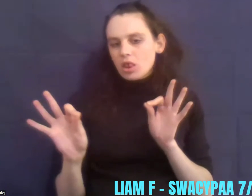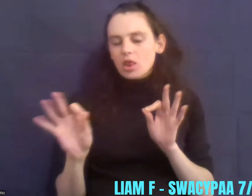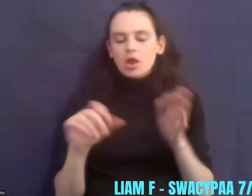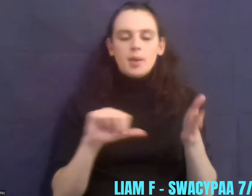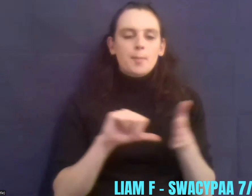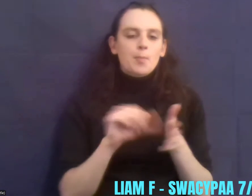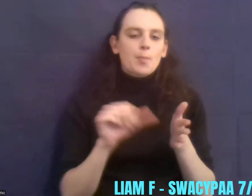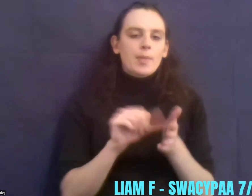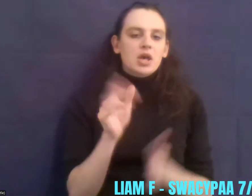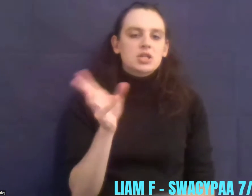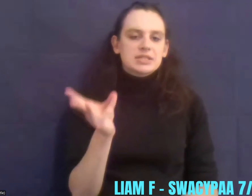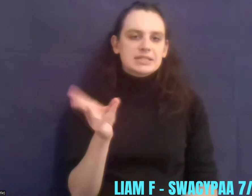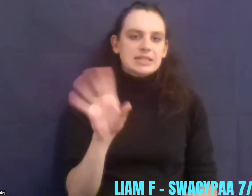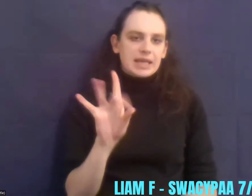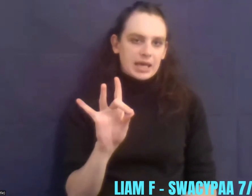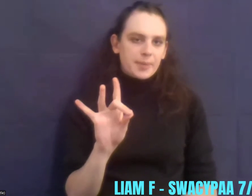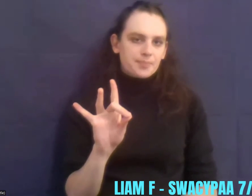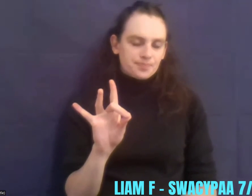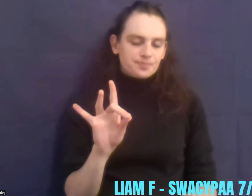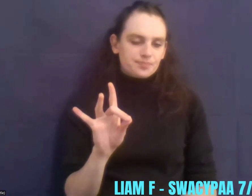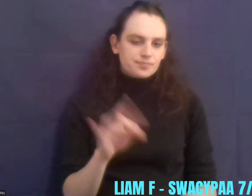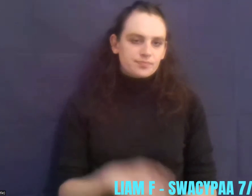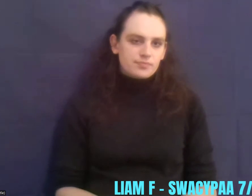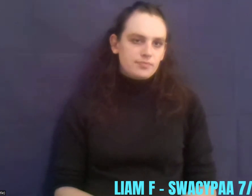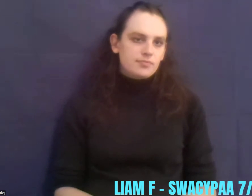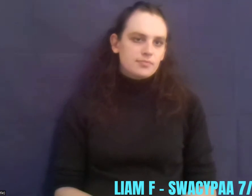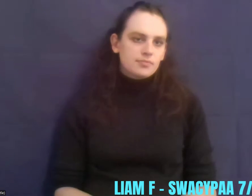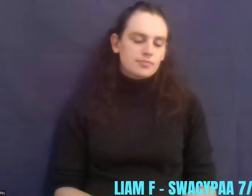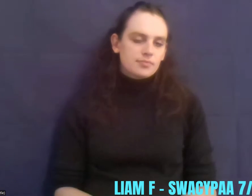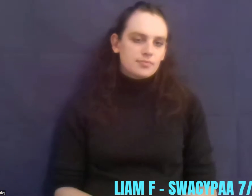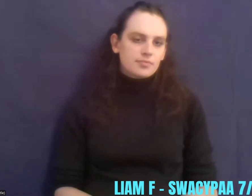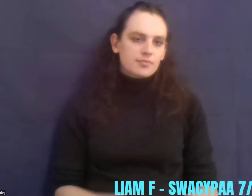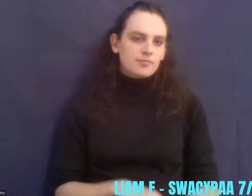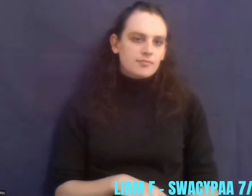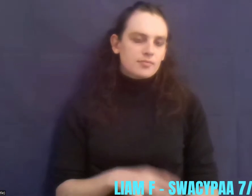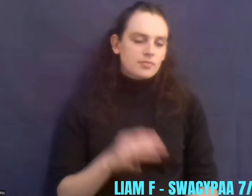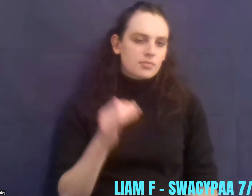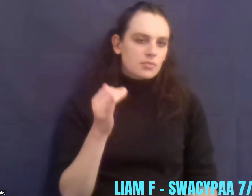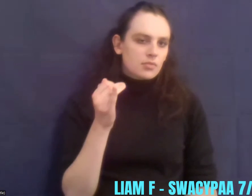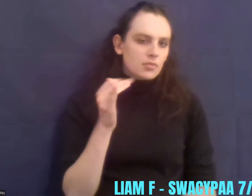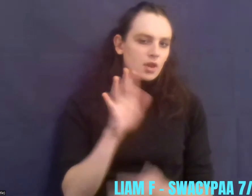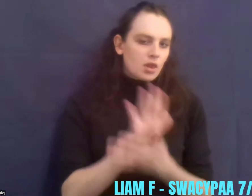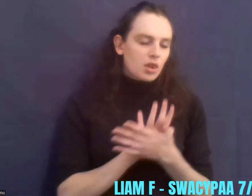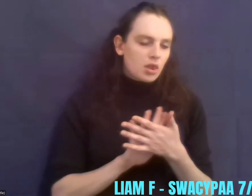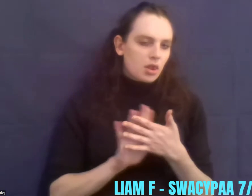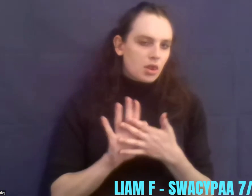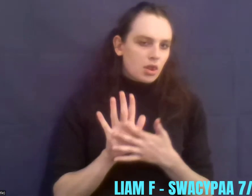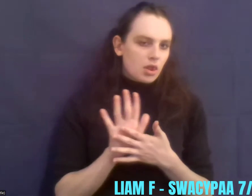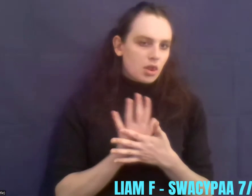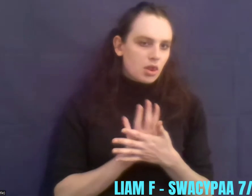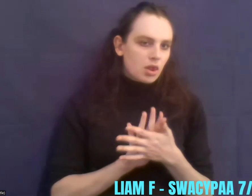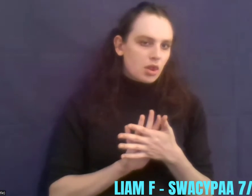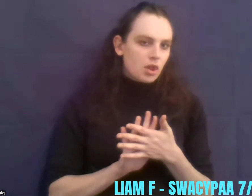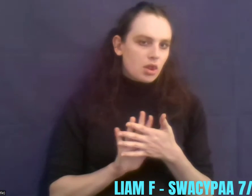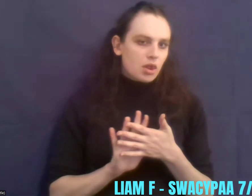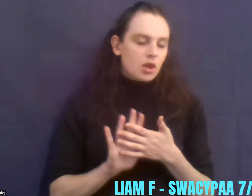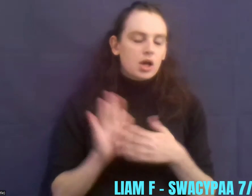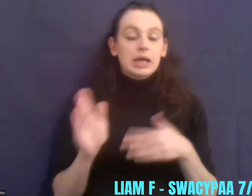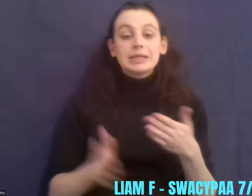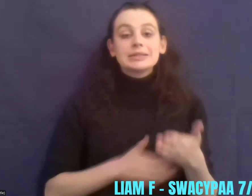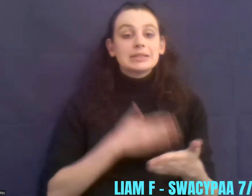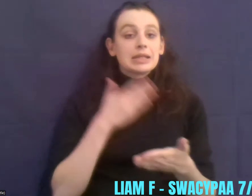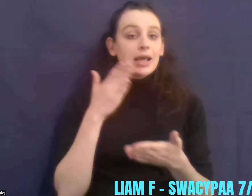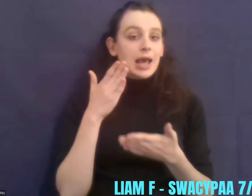68, which for those of you who are not in the steps is at the tail end